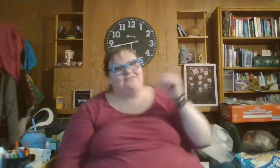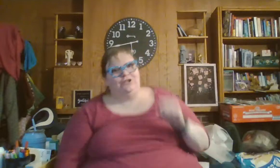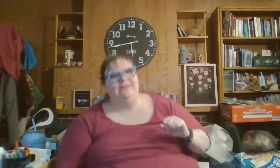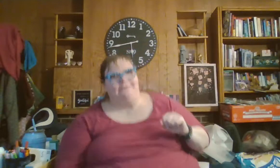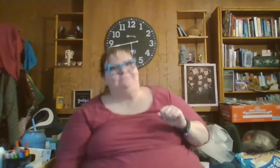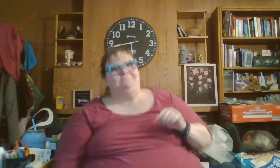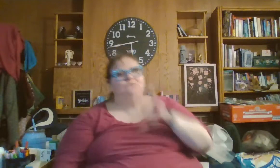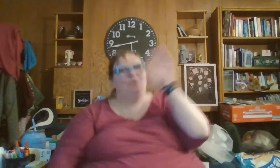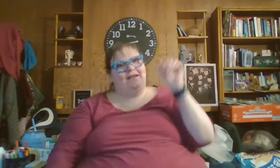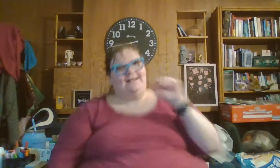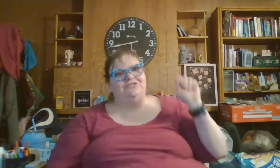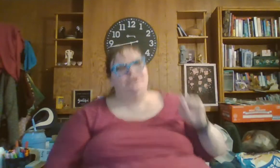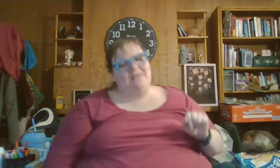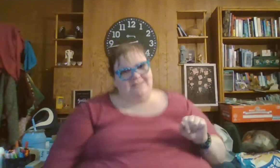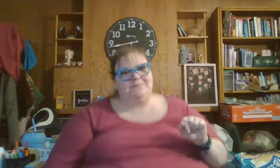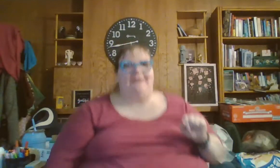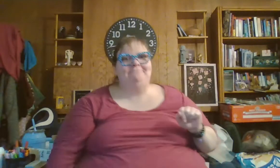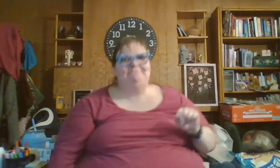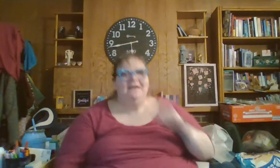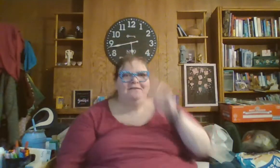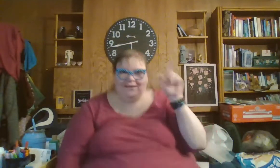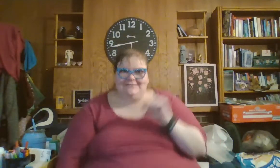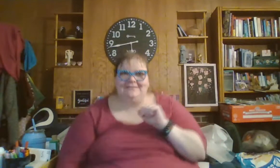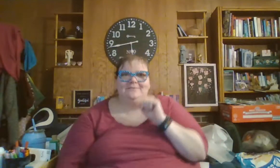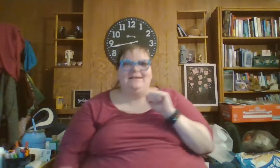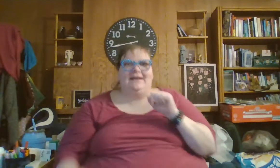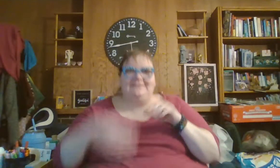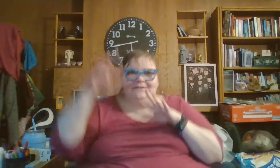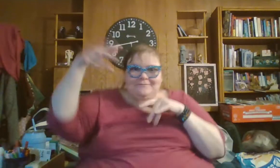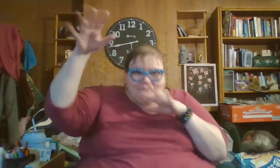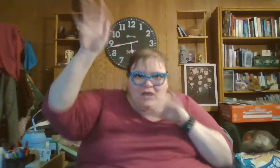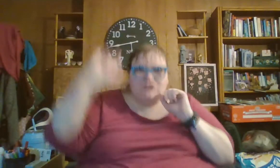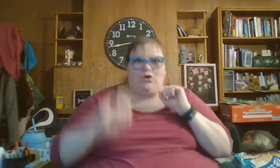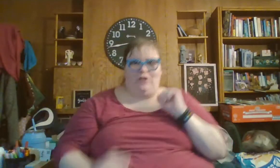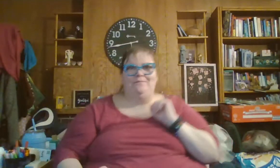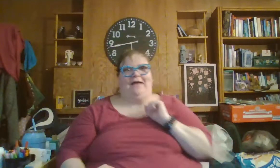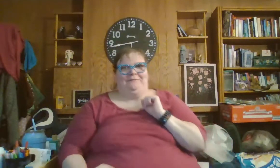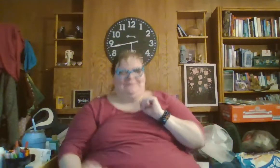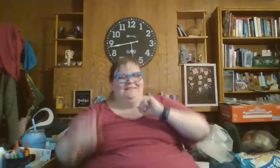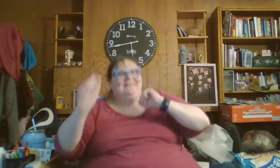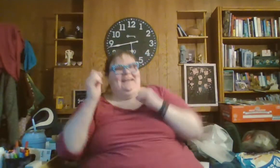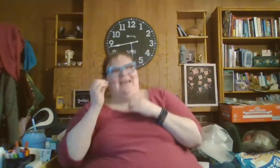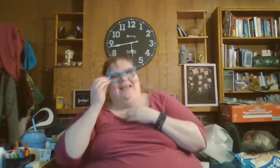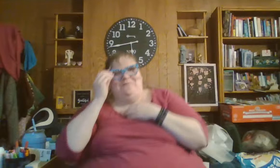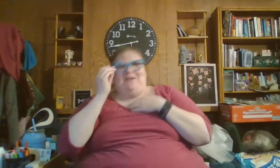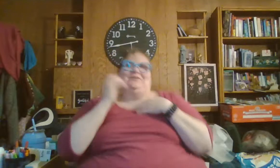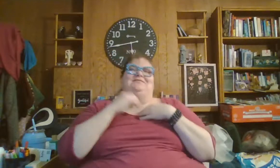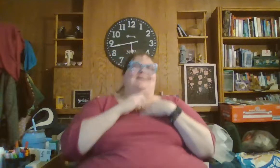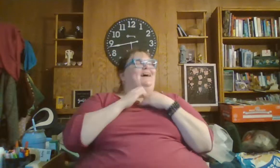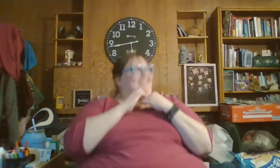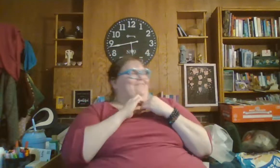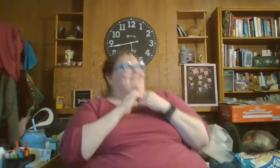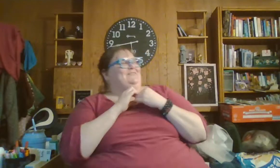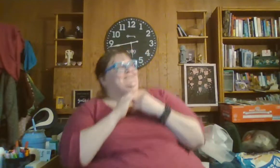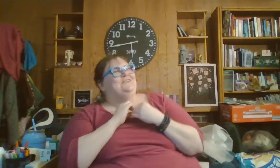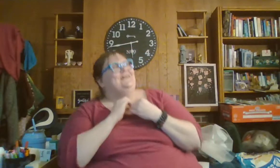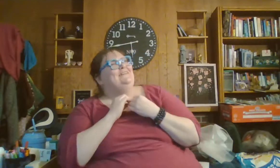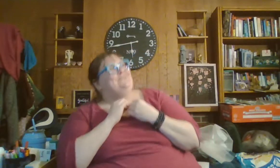told him, nobody asked you to mansplain. If you can't say something nice, then scroll on by. And my coach said, I love that you just turned that into a